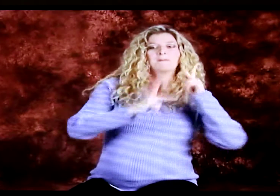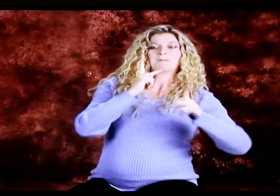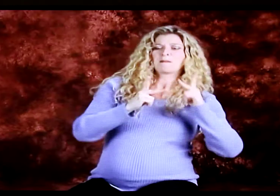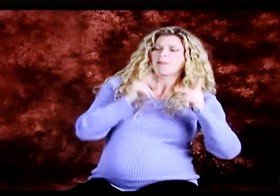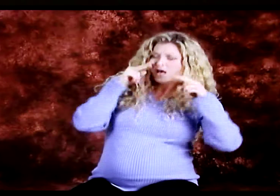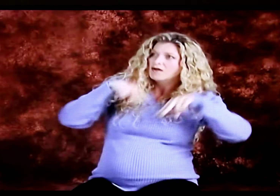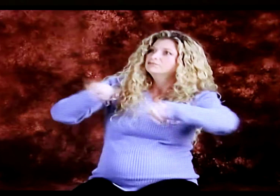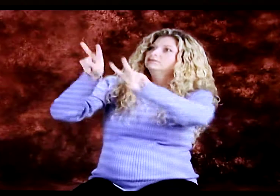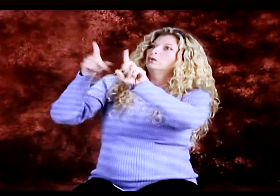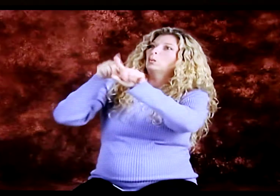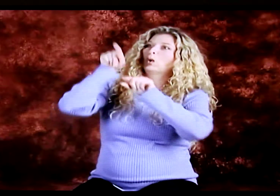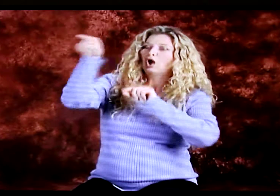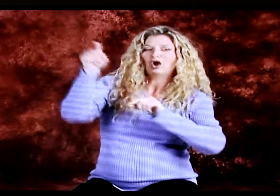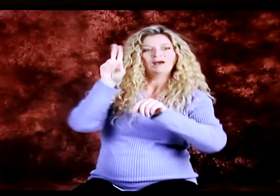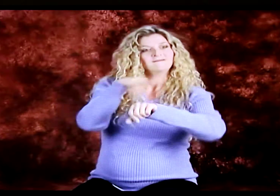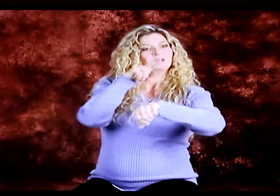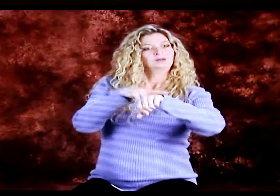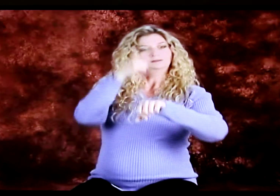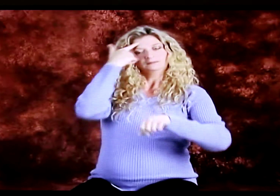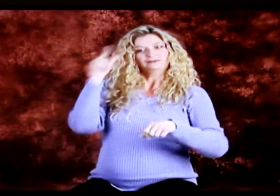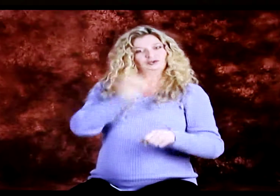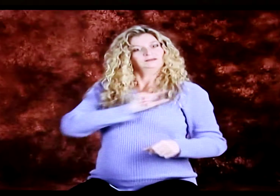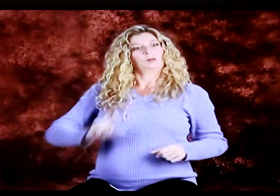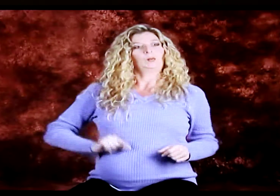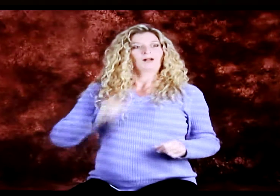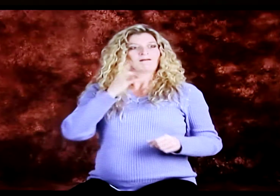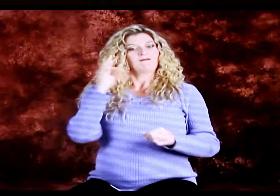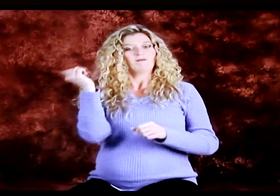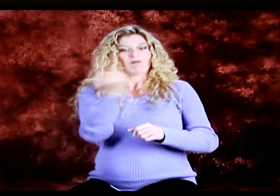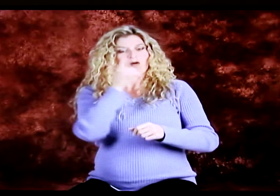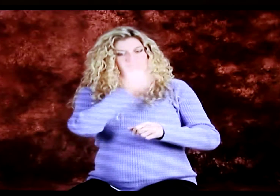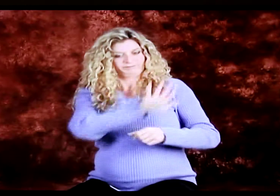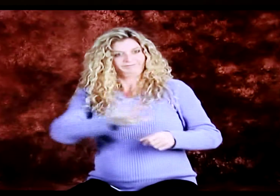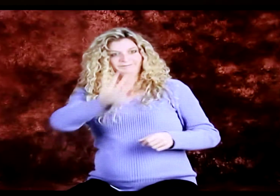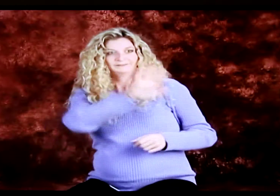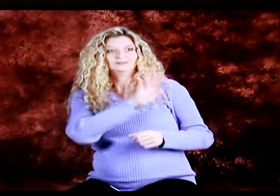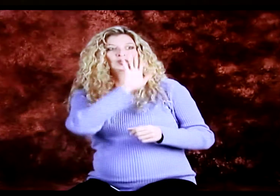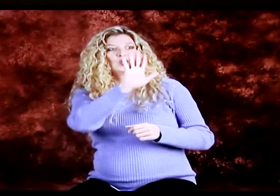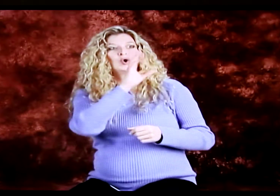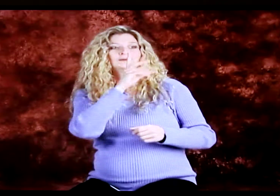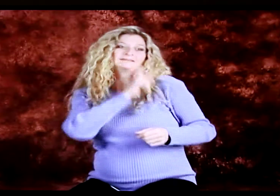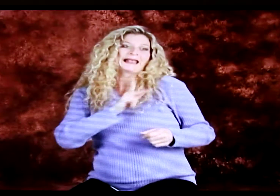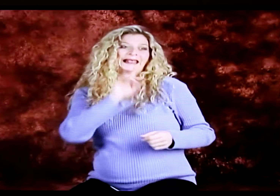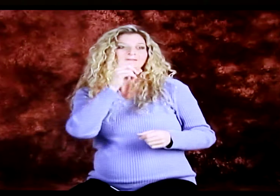really influenced the people around her because, of course, you know, she was the queen of her whole kingdom.